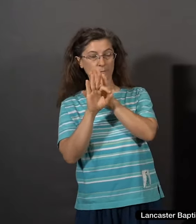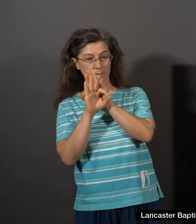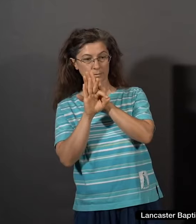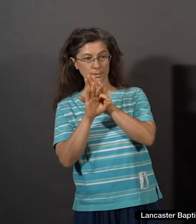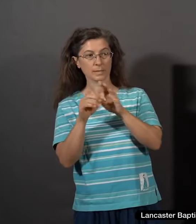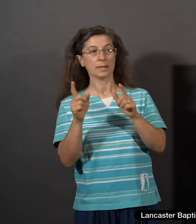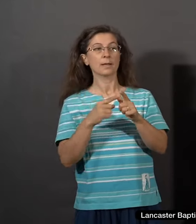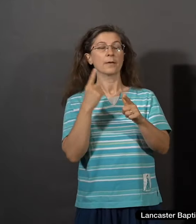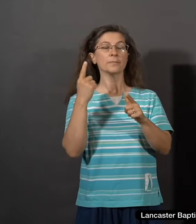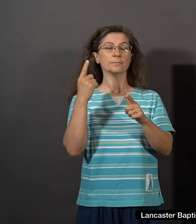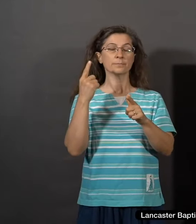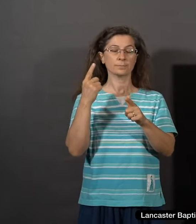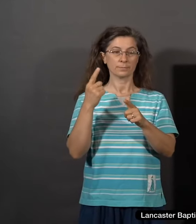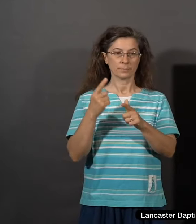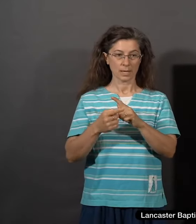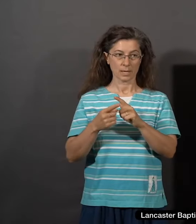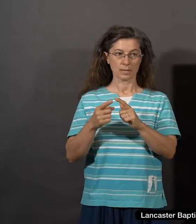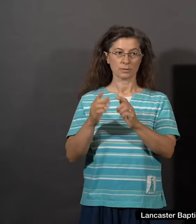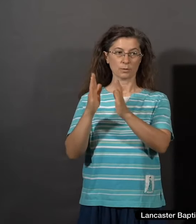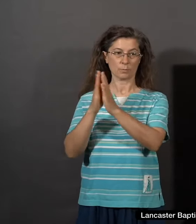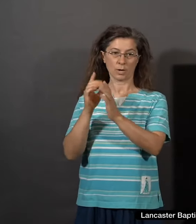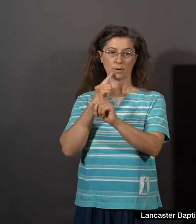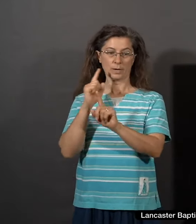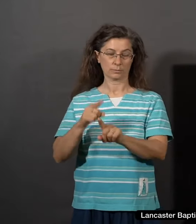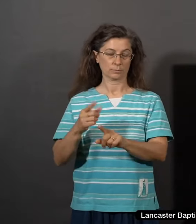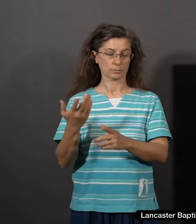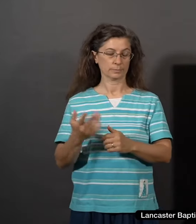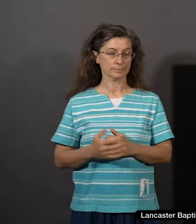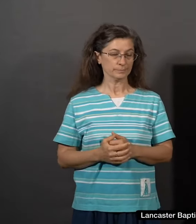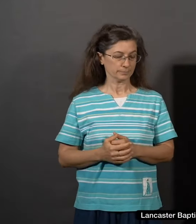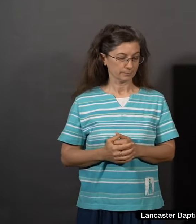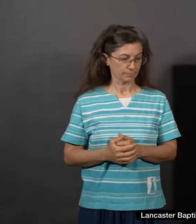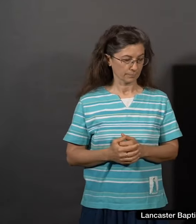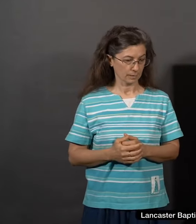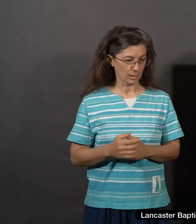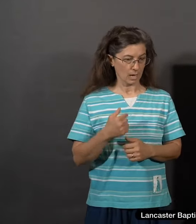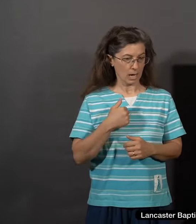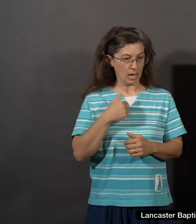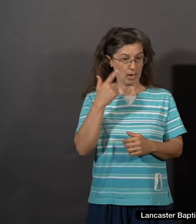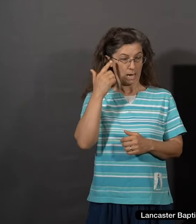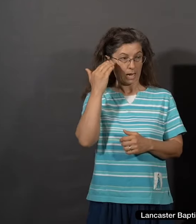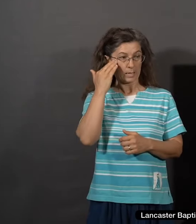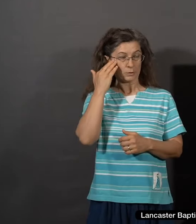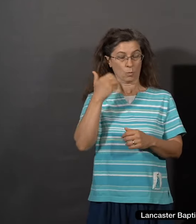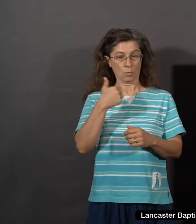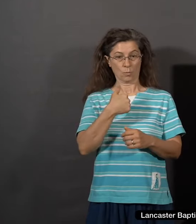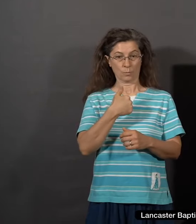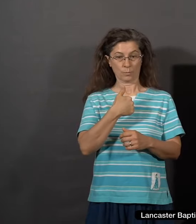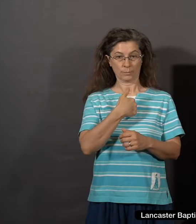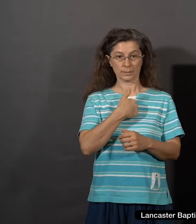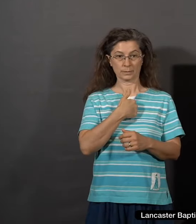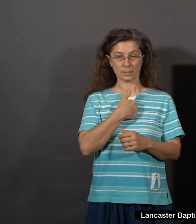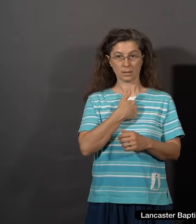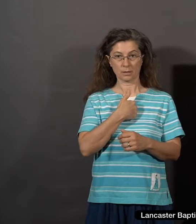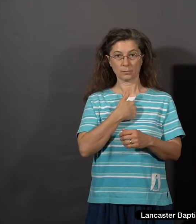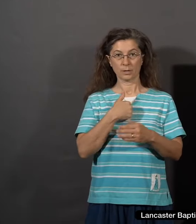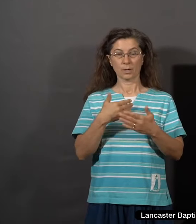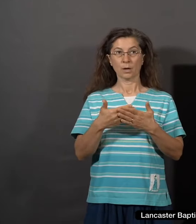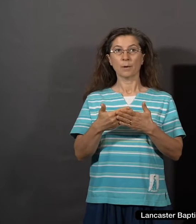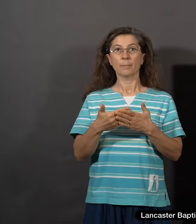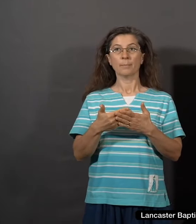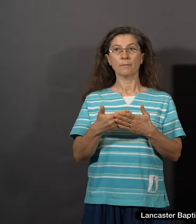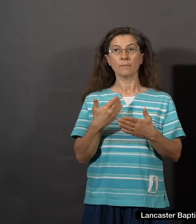uh in my case for example uh before i would lead our church family uh back into worship